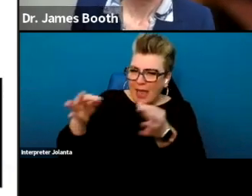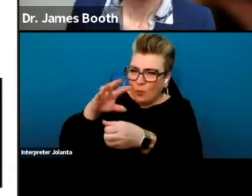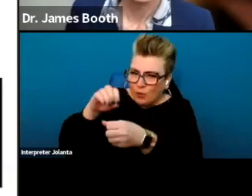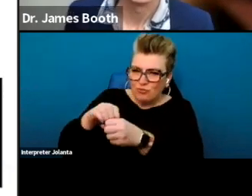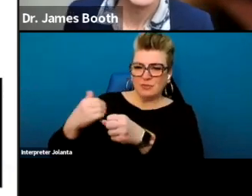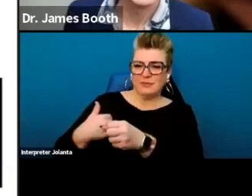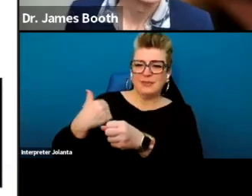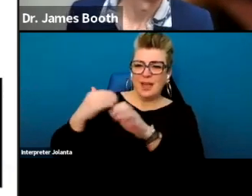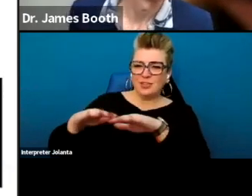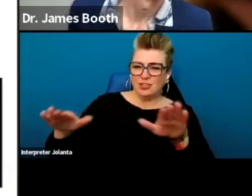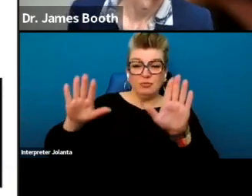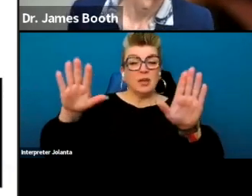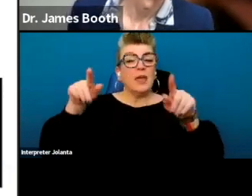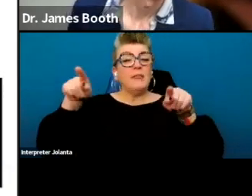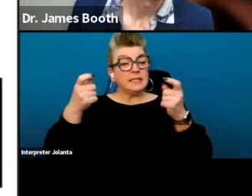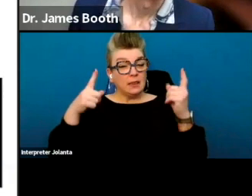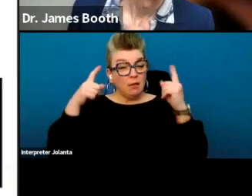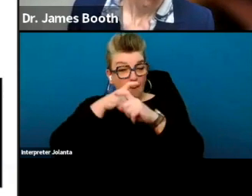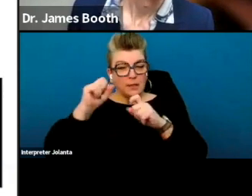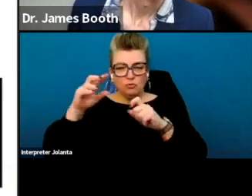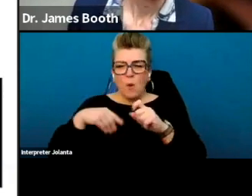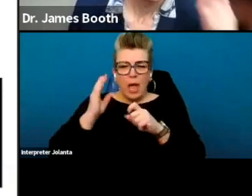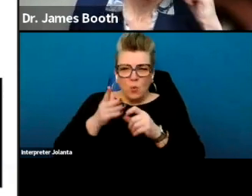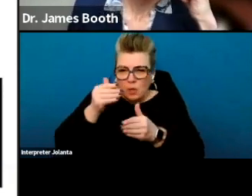it's a little bit complicated. In